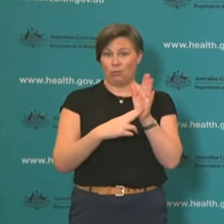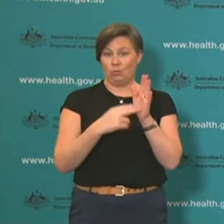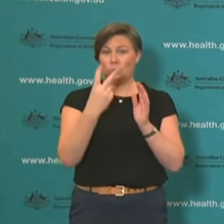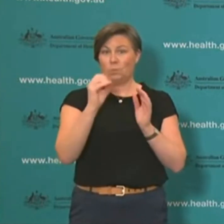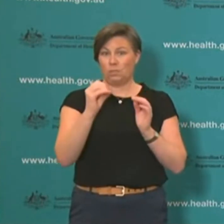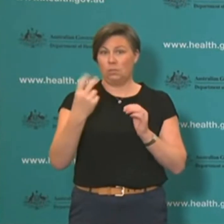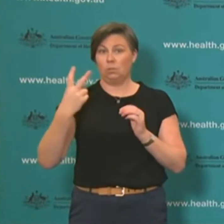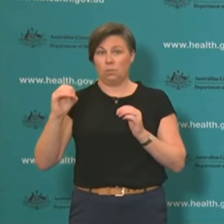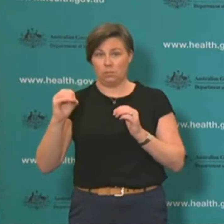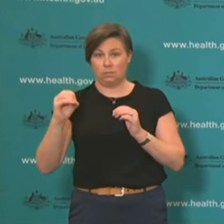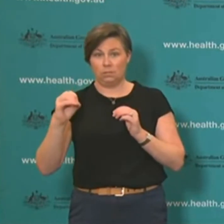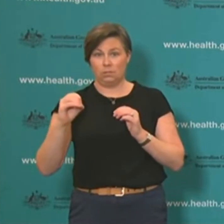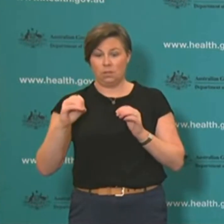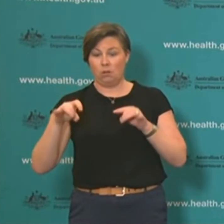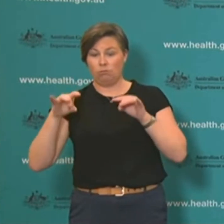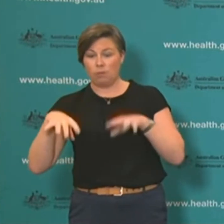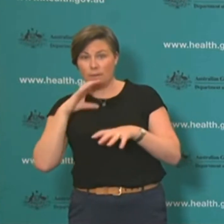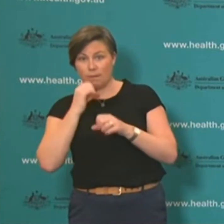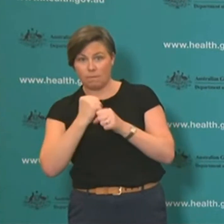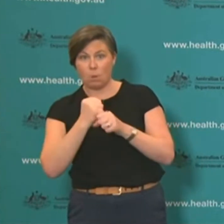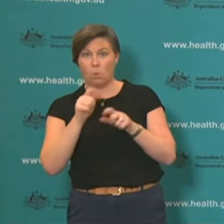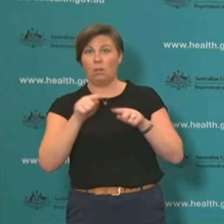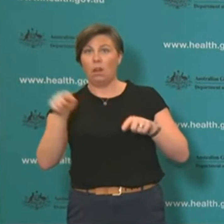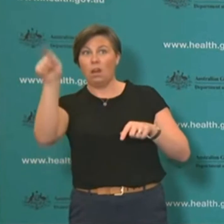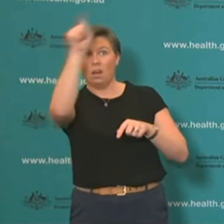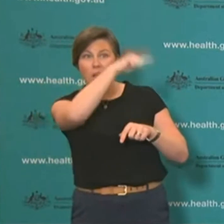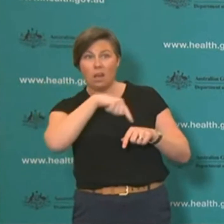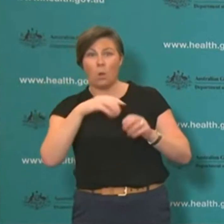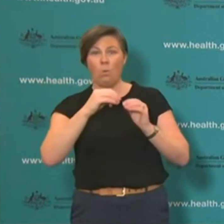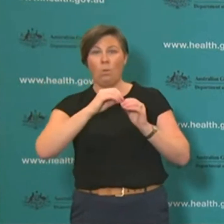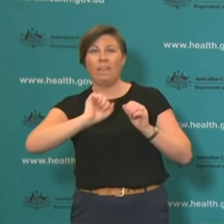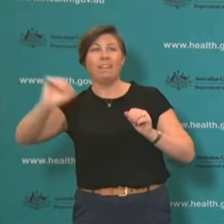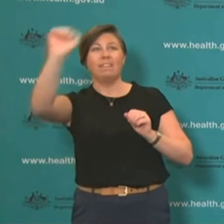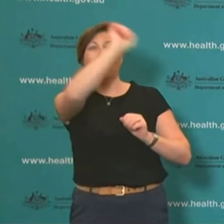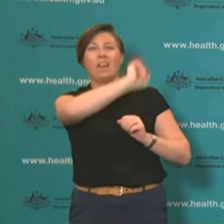state governments around Australia and chief health officers recognised the